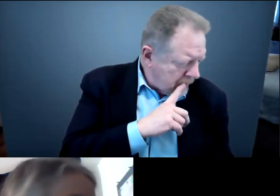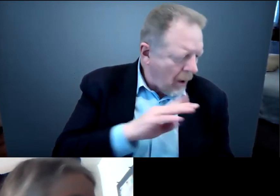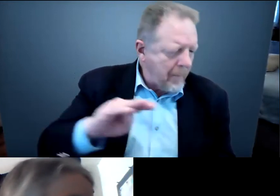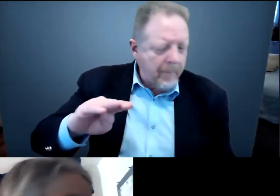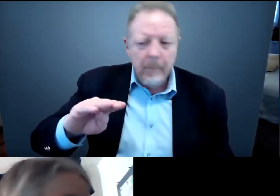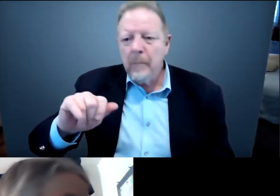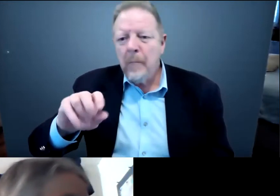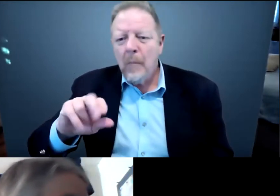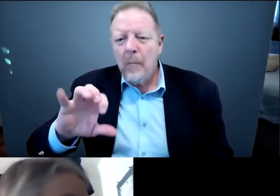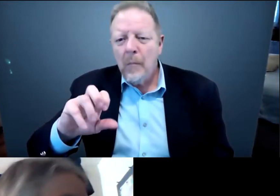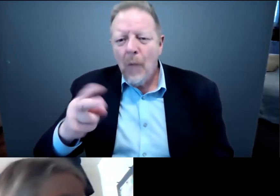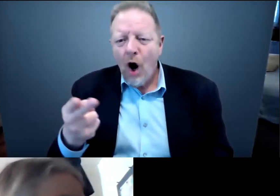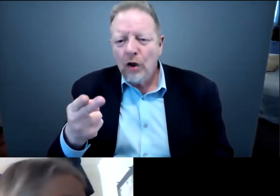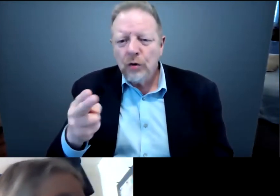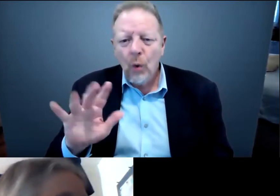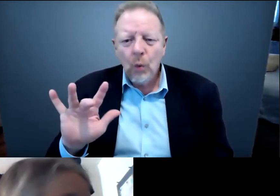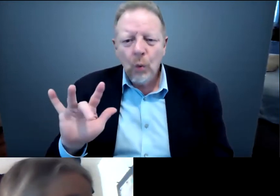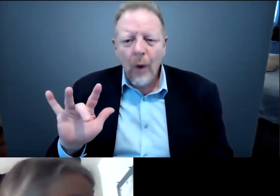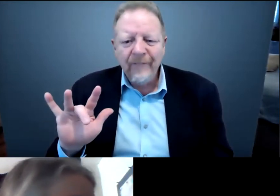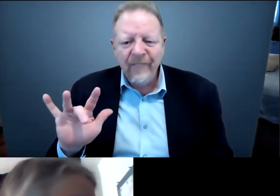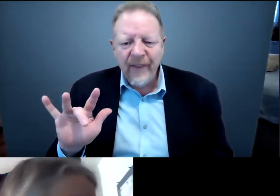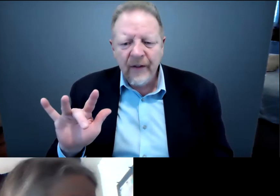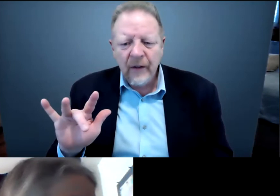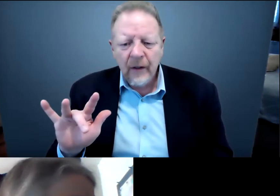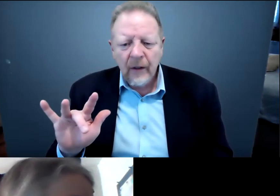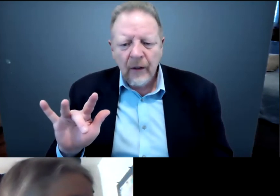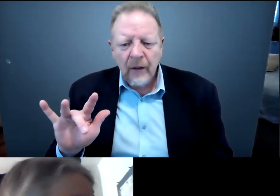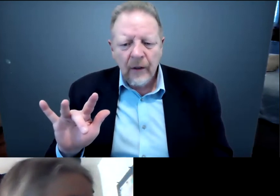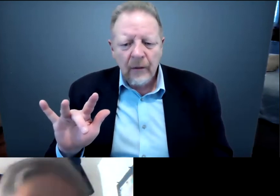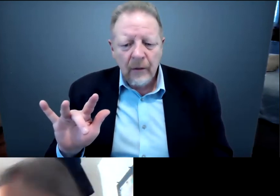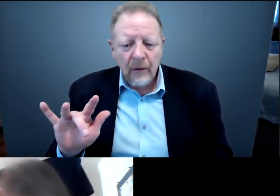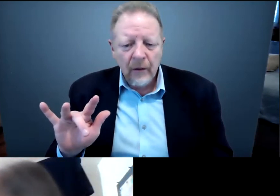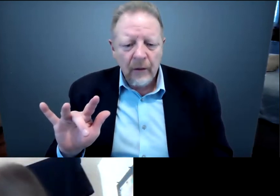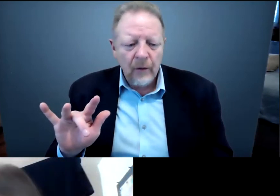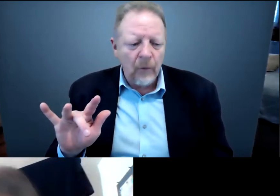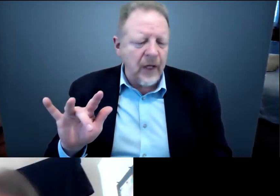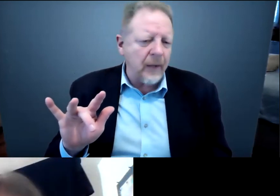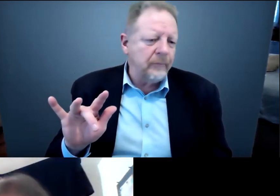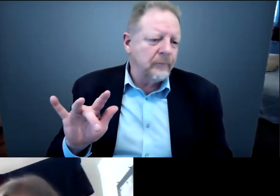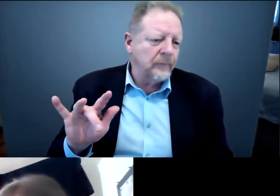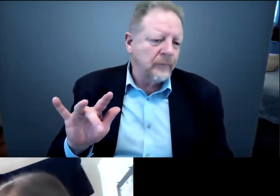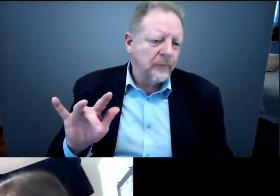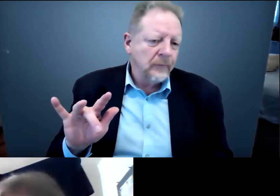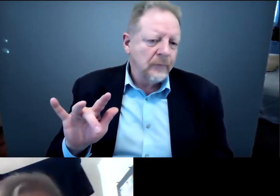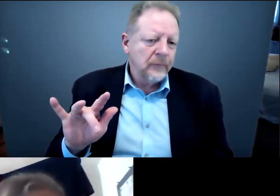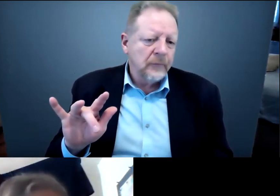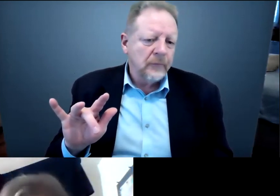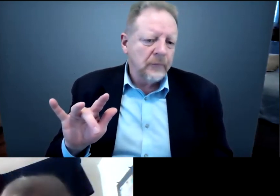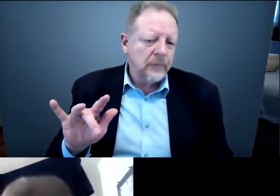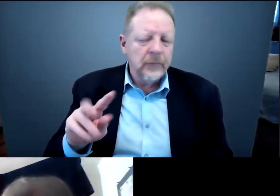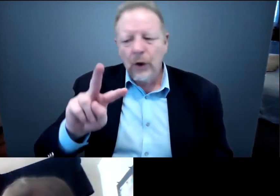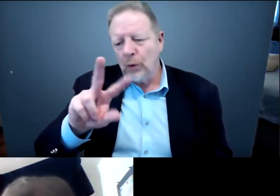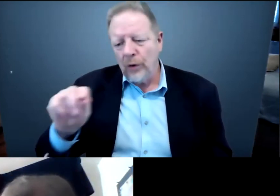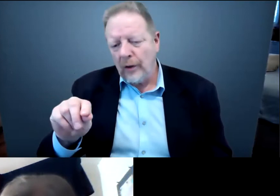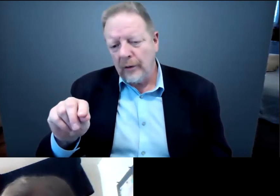March 25th at 2:30. How does that work for everybody? What time?